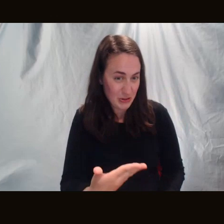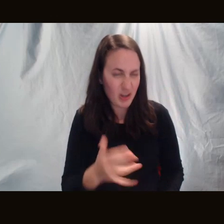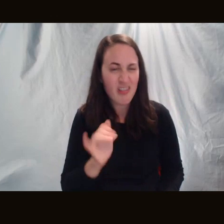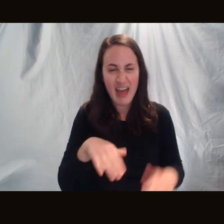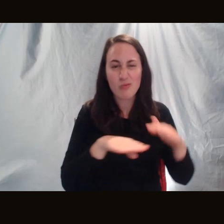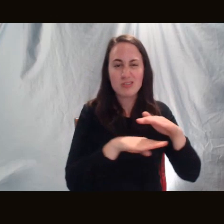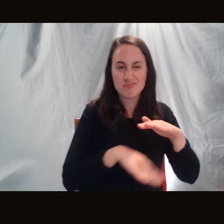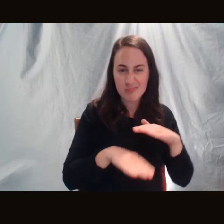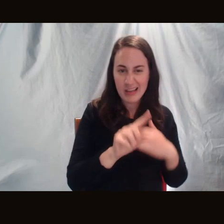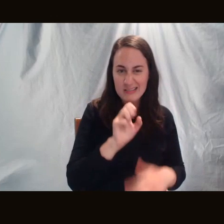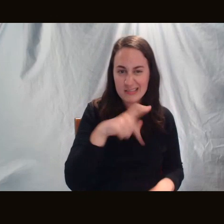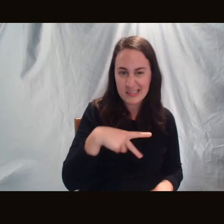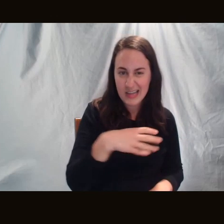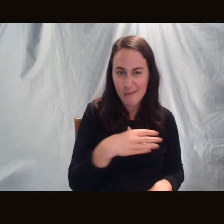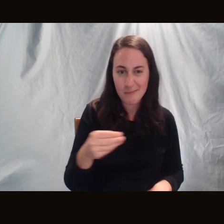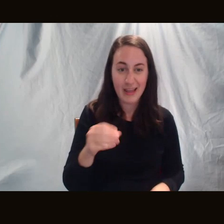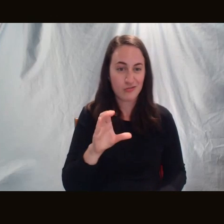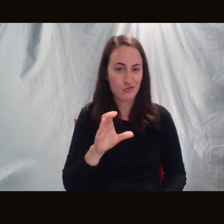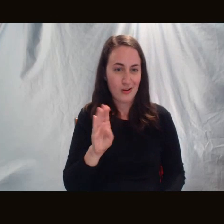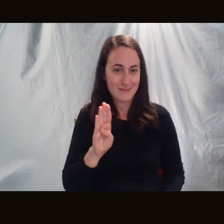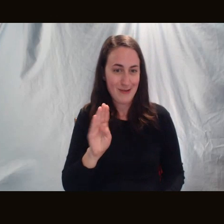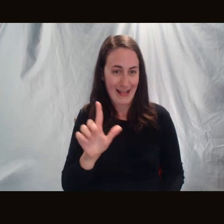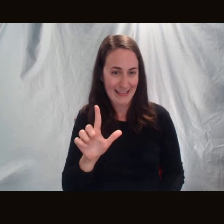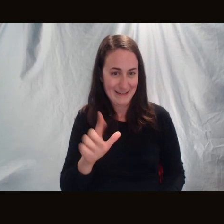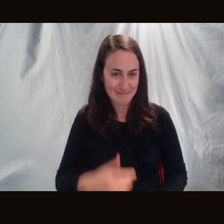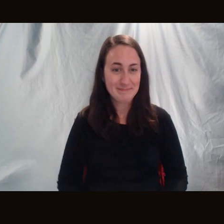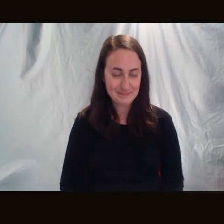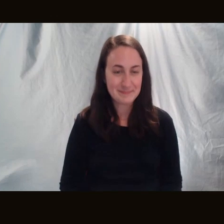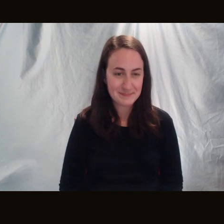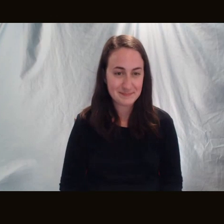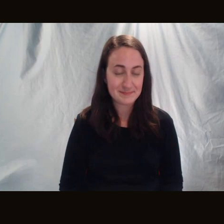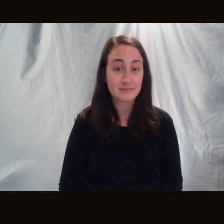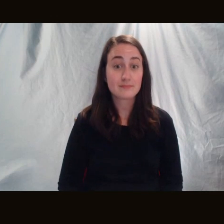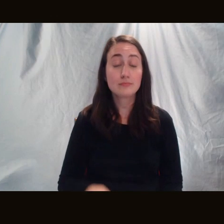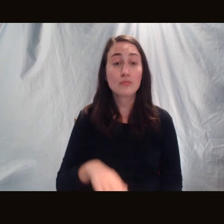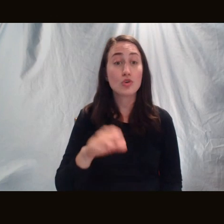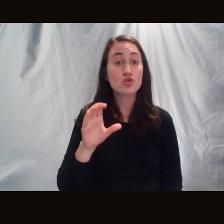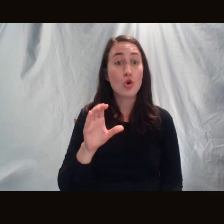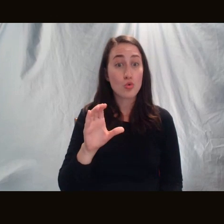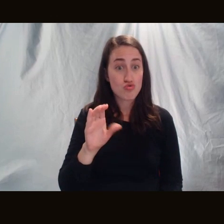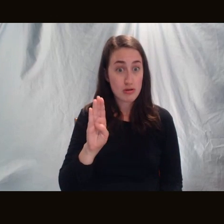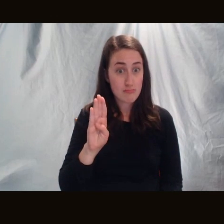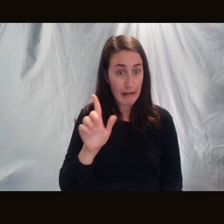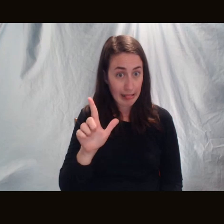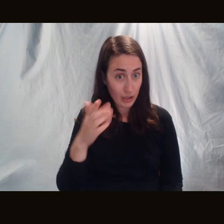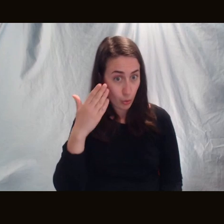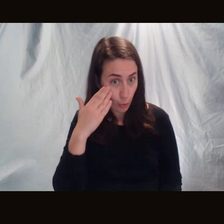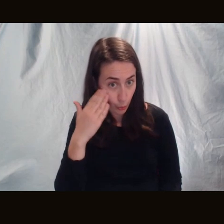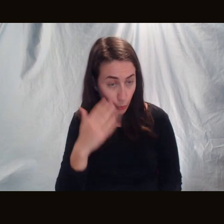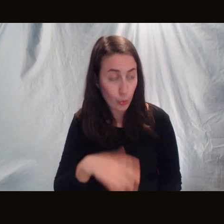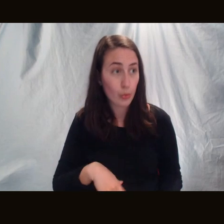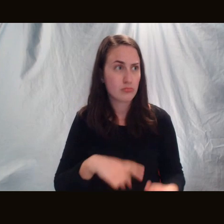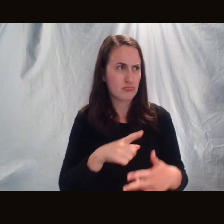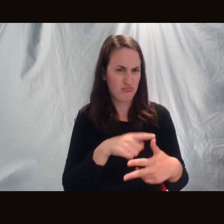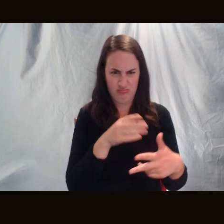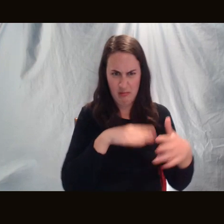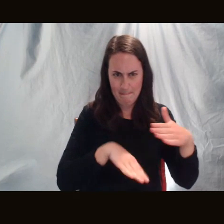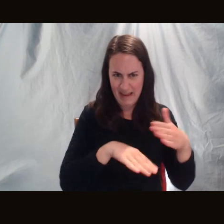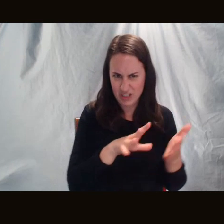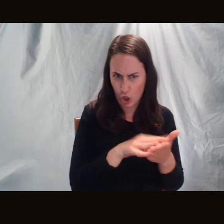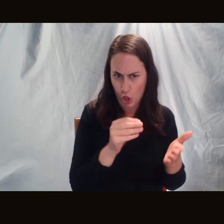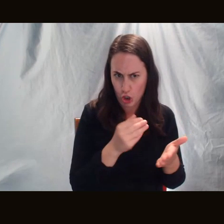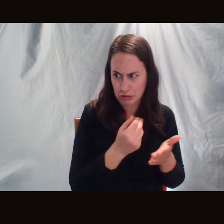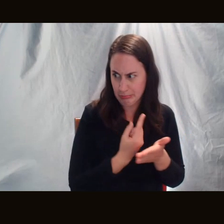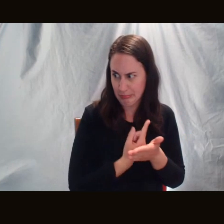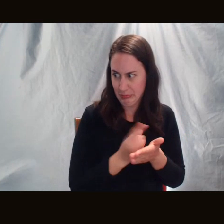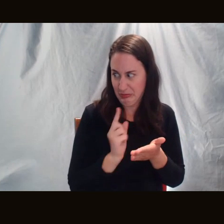crossbody lead, allowing us to move across the floor. Now, you know the crossbody lead now. You know the basic turn that you learned, I believe, a few weeks